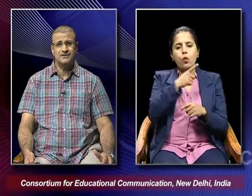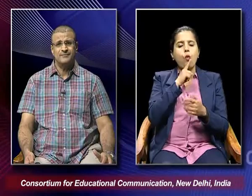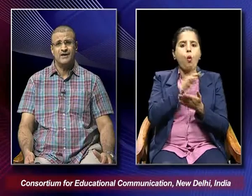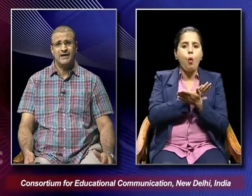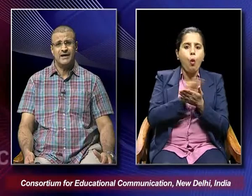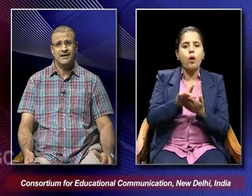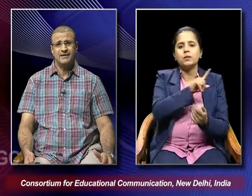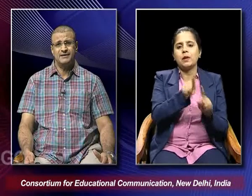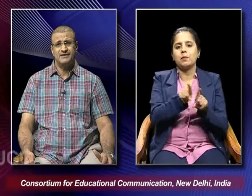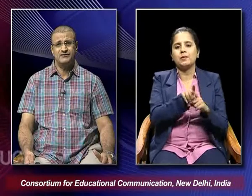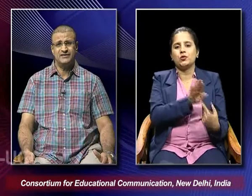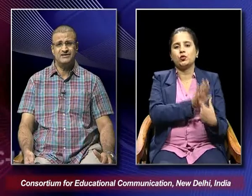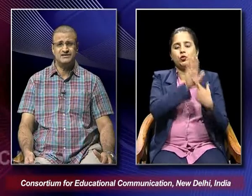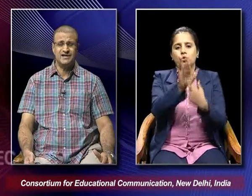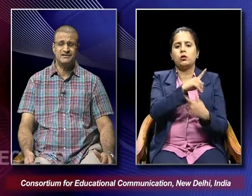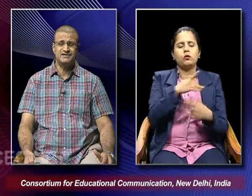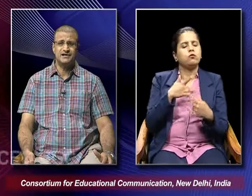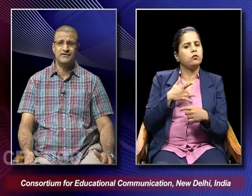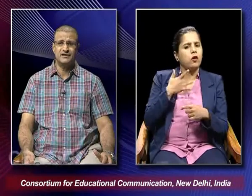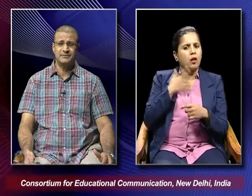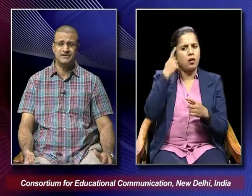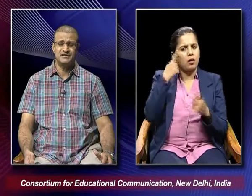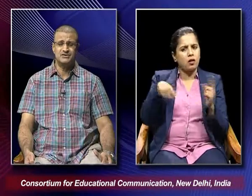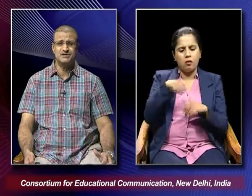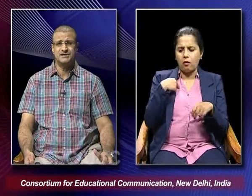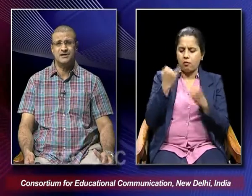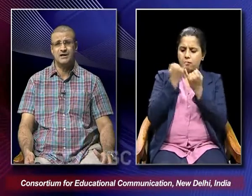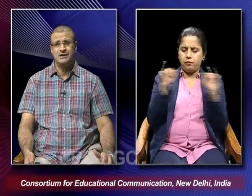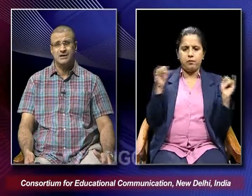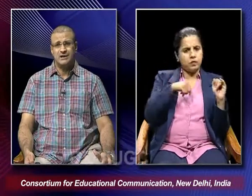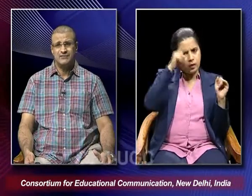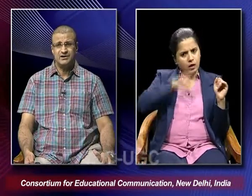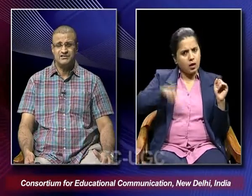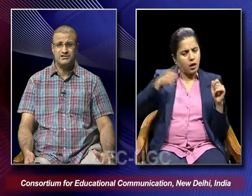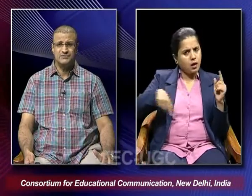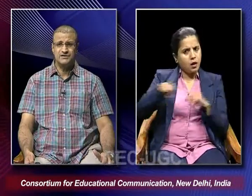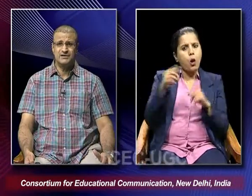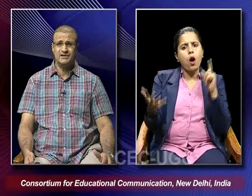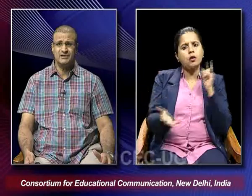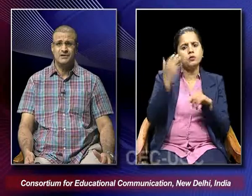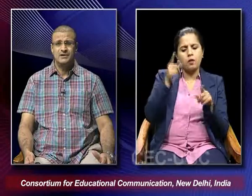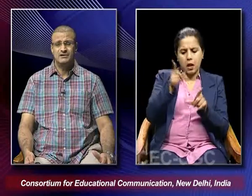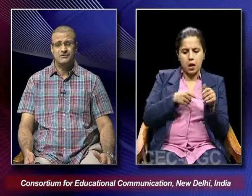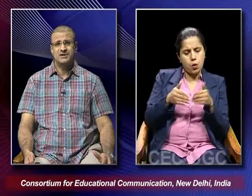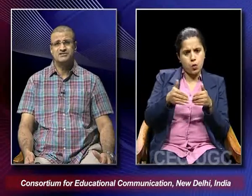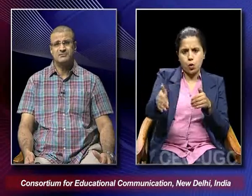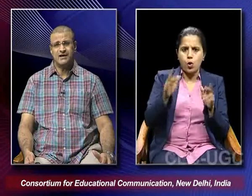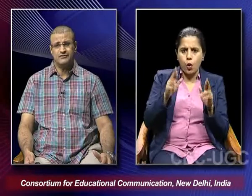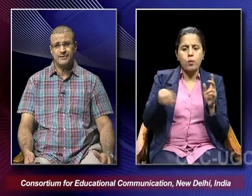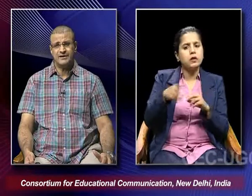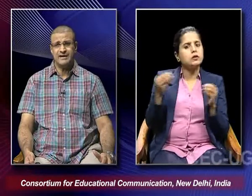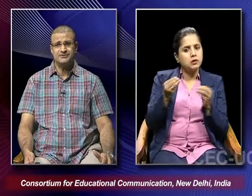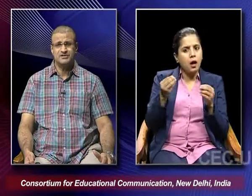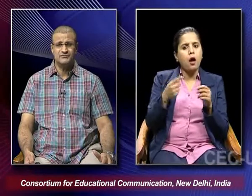honest, and he feels that this kind of an independence which India will achieve within a year, it will bring some kind